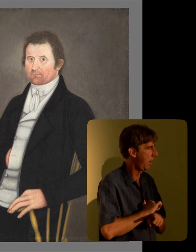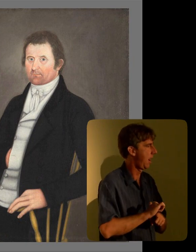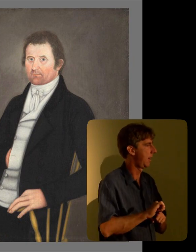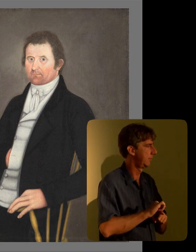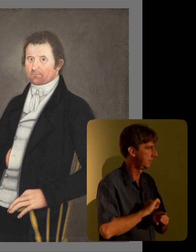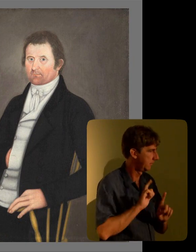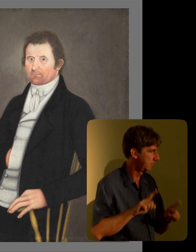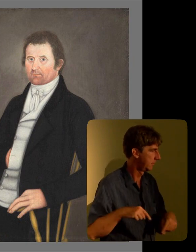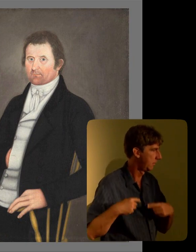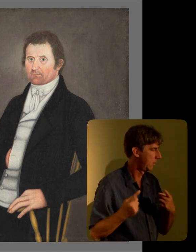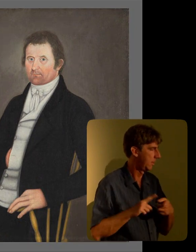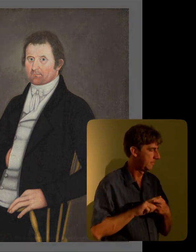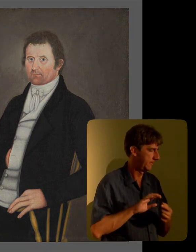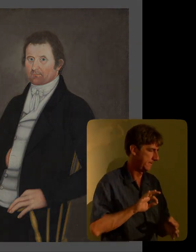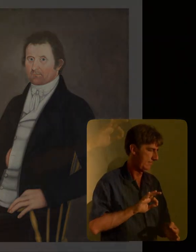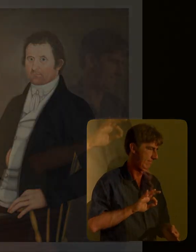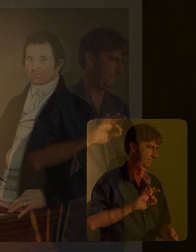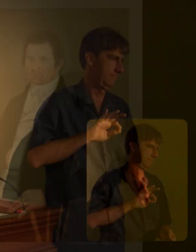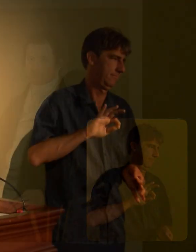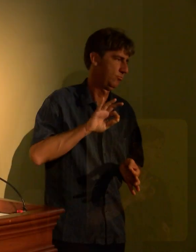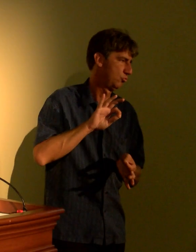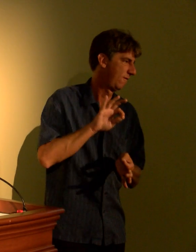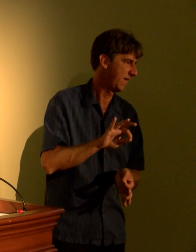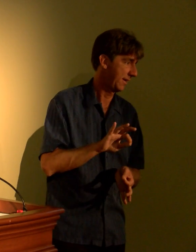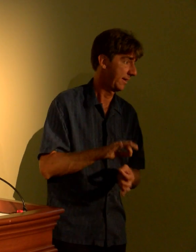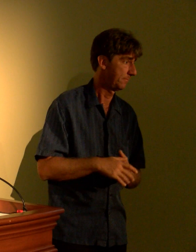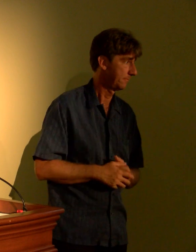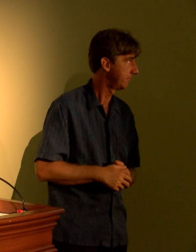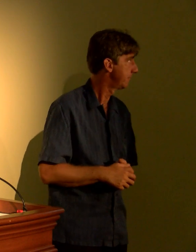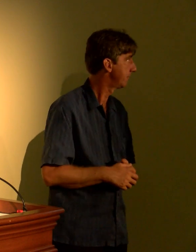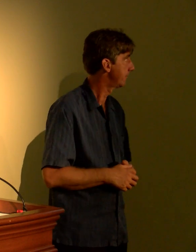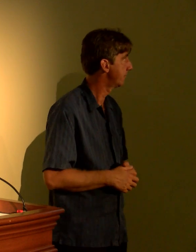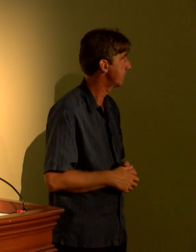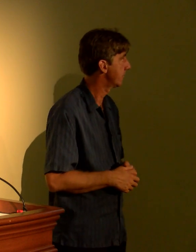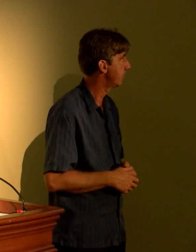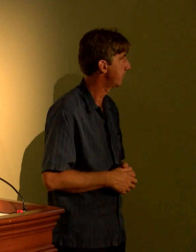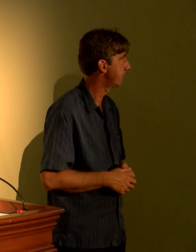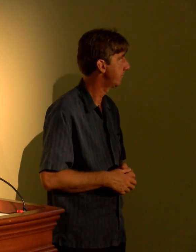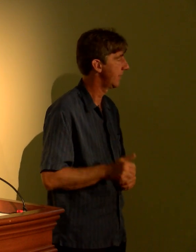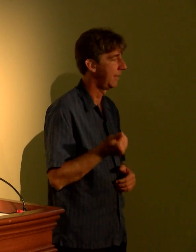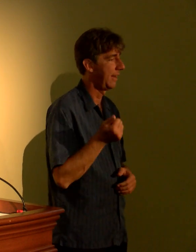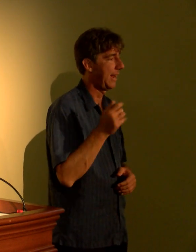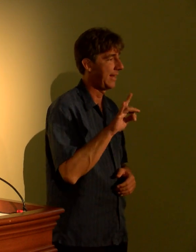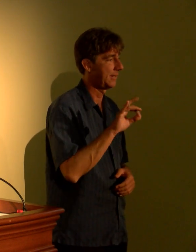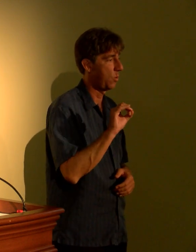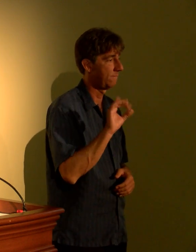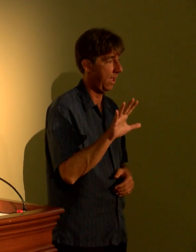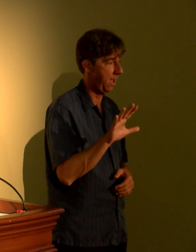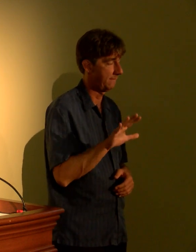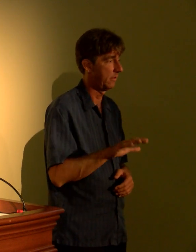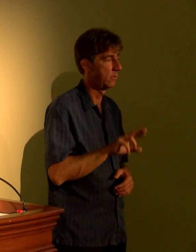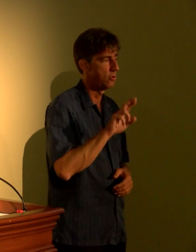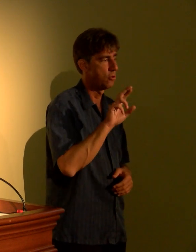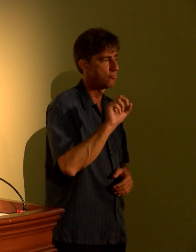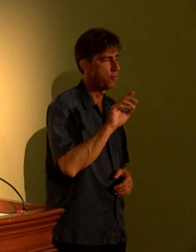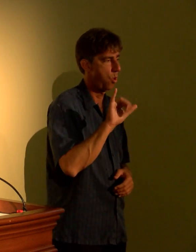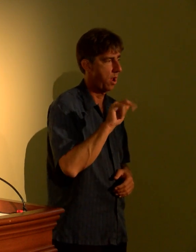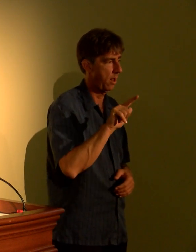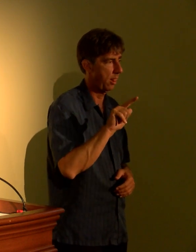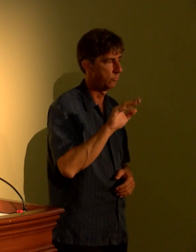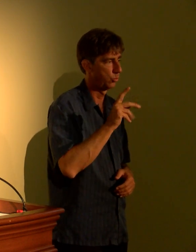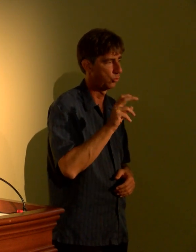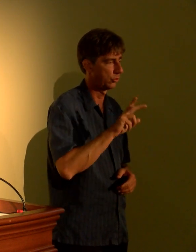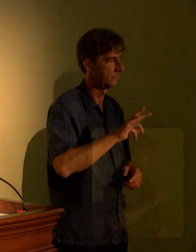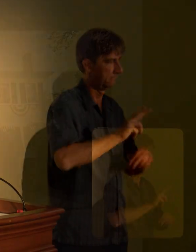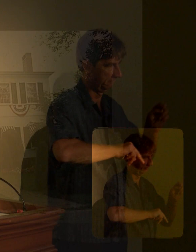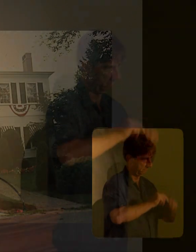to be perfecting. In 1805, Royal Brewster finished his federal style house, and